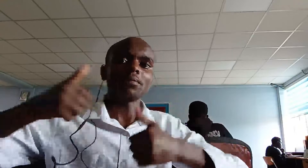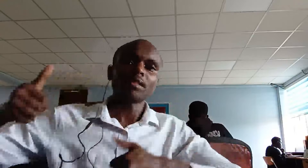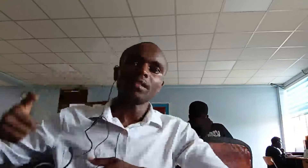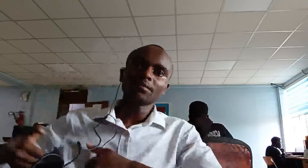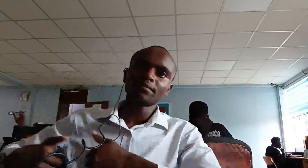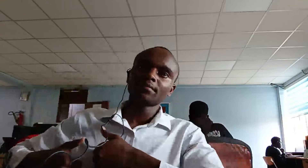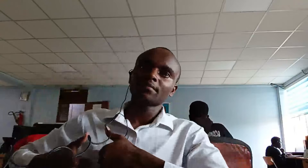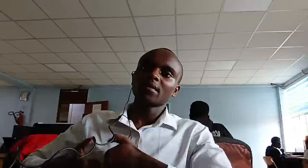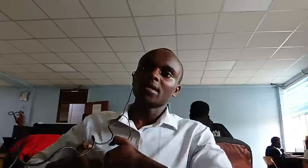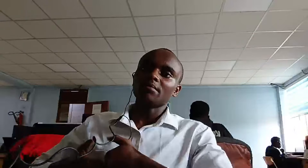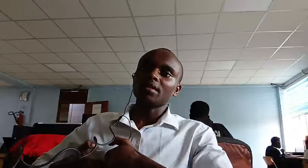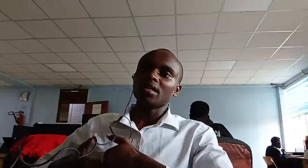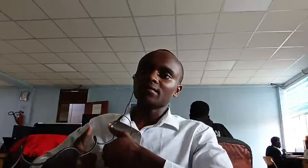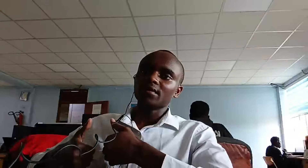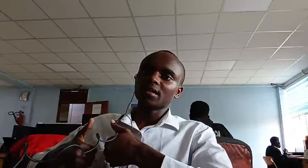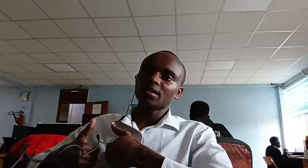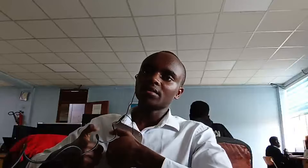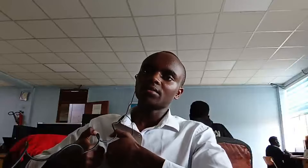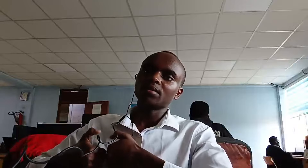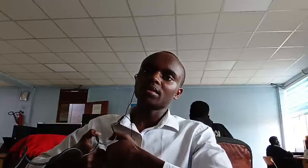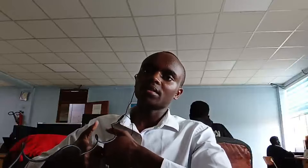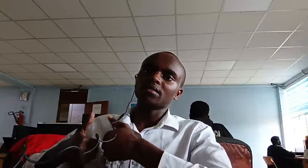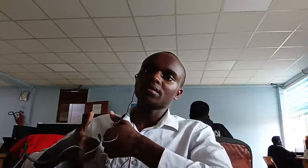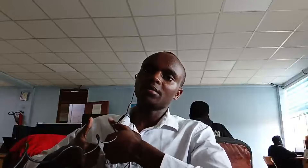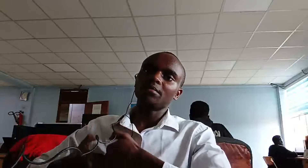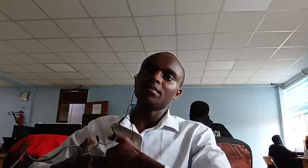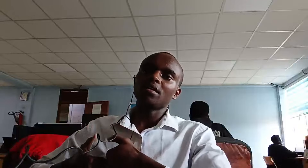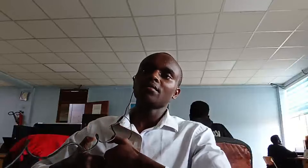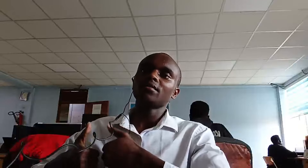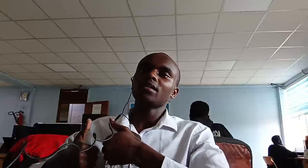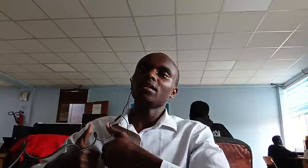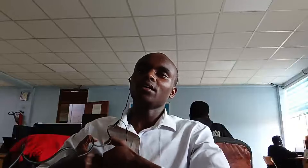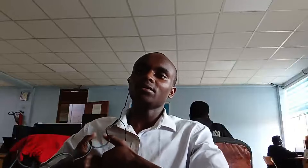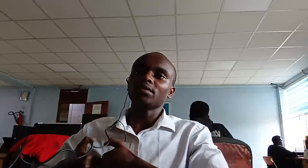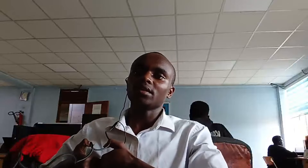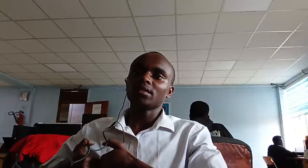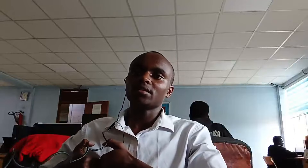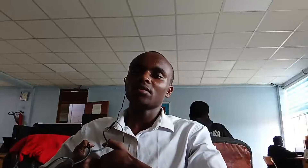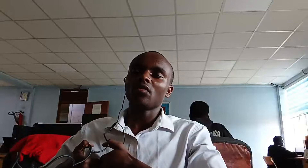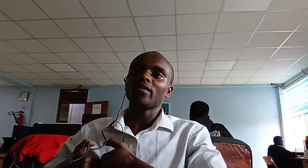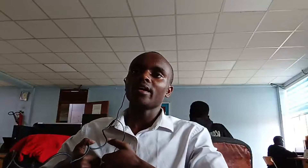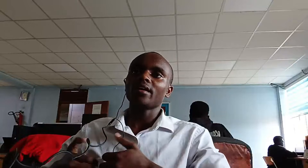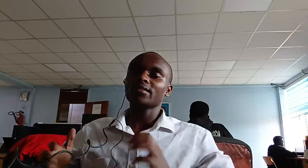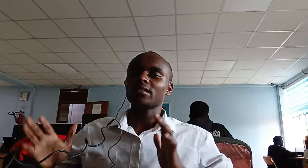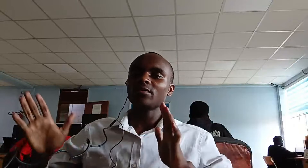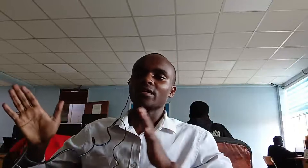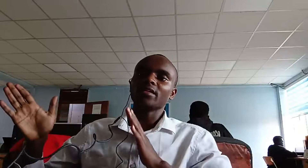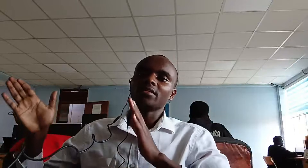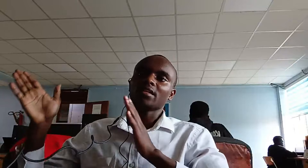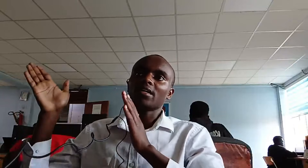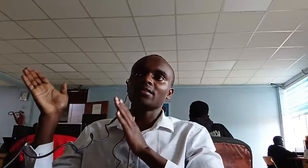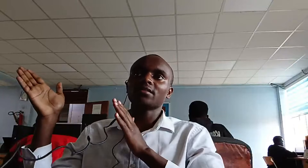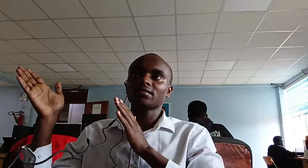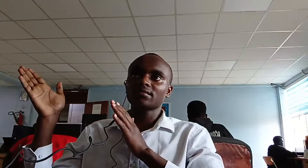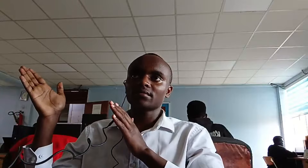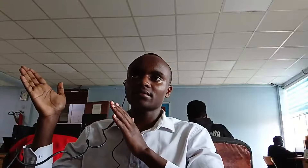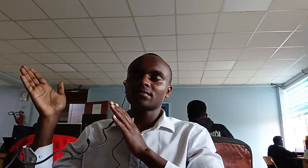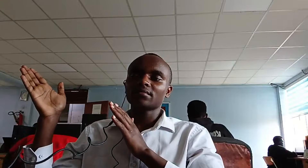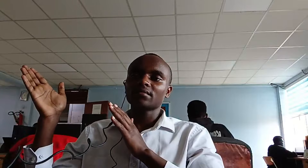Hope I'm clear. Beloved sweetheart, beloved sweetheart. On the side where there is heart,